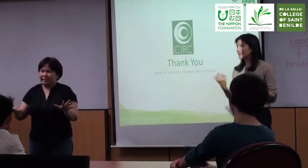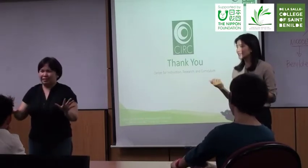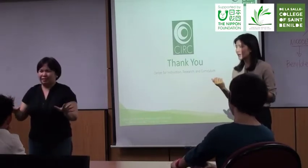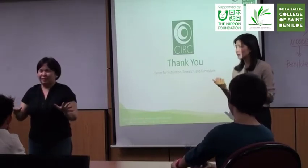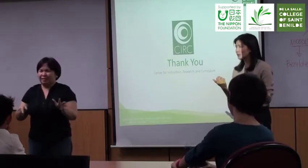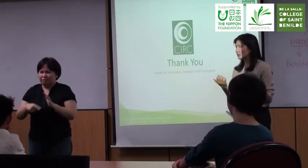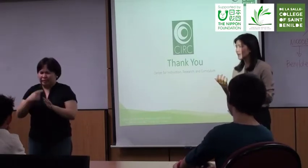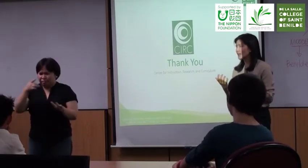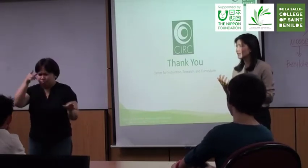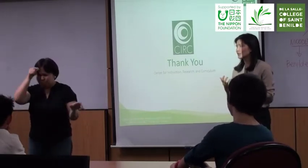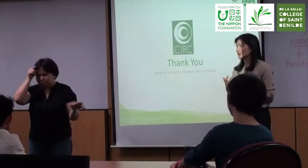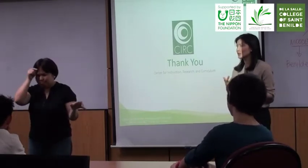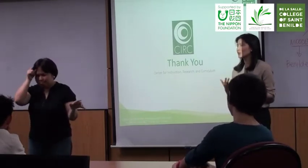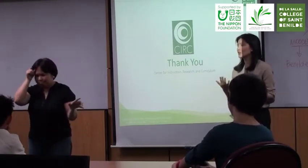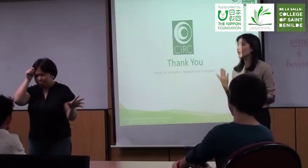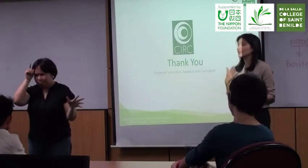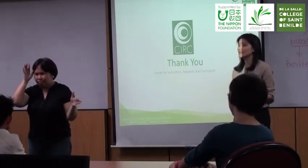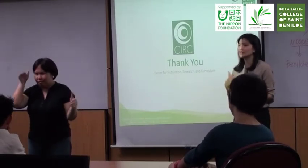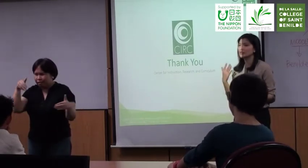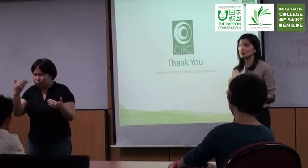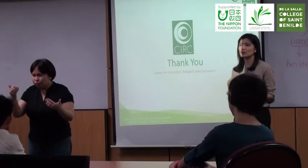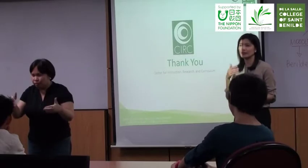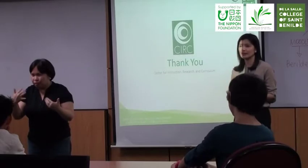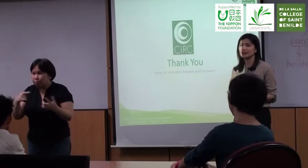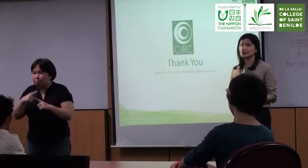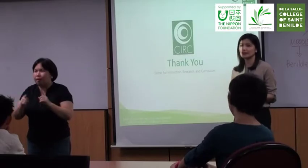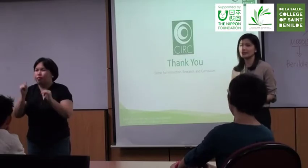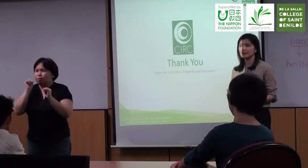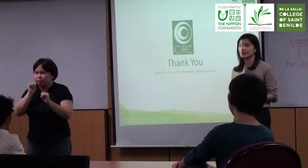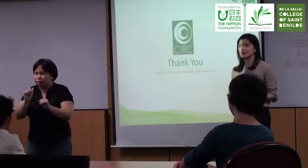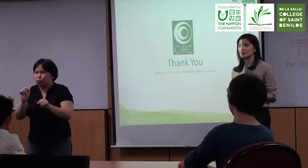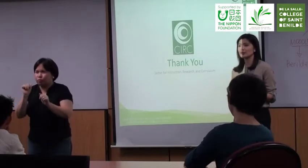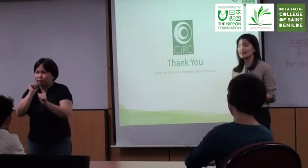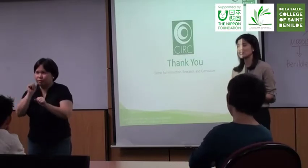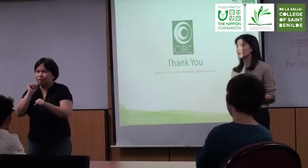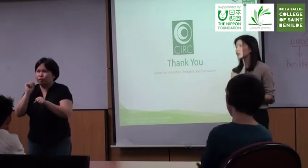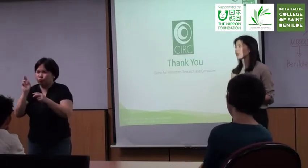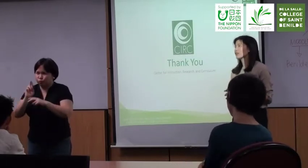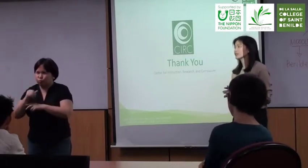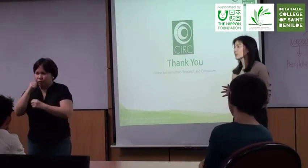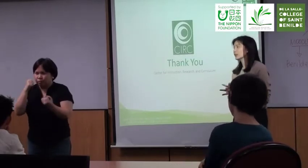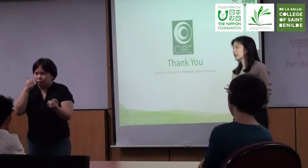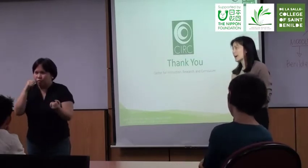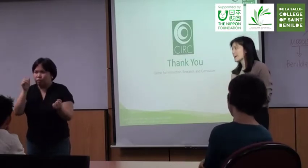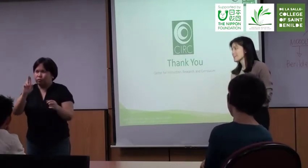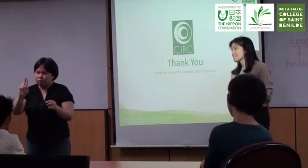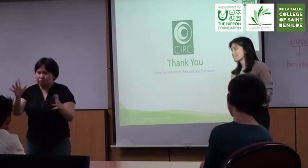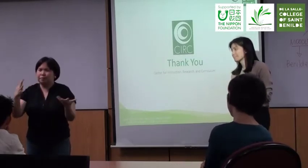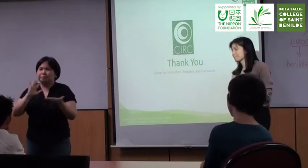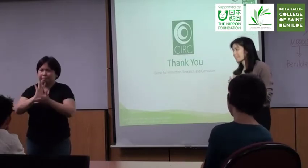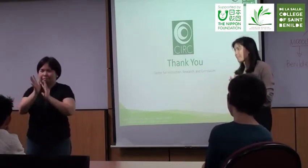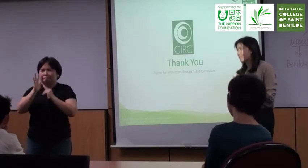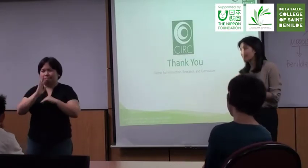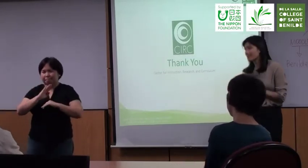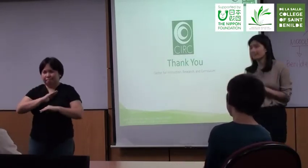sometimes we forget how to do it, or so the constant use of it would actually make you comfortable.